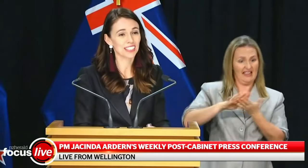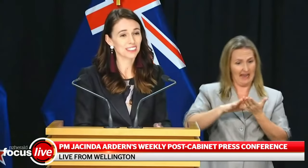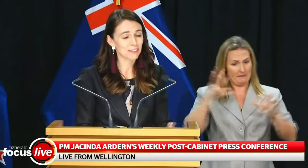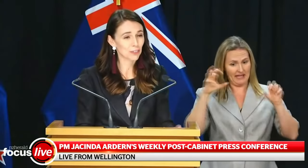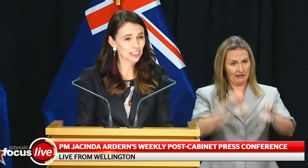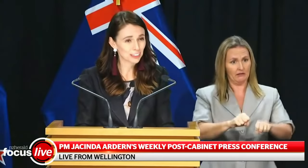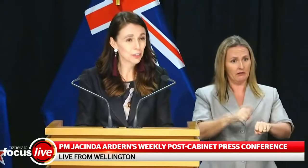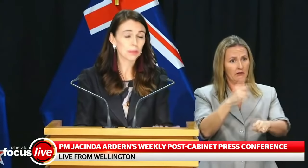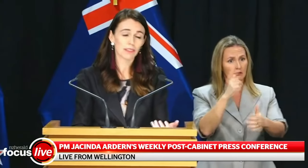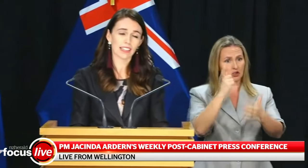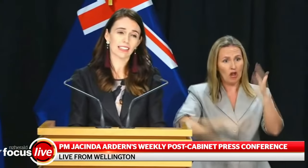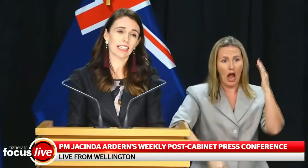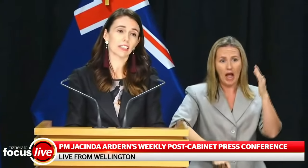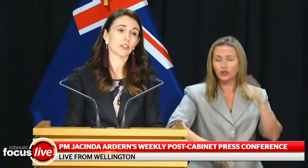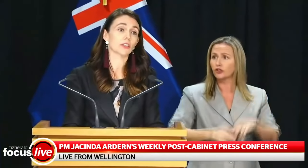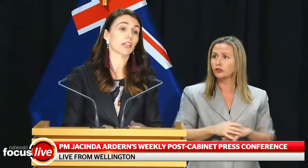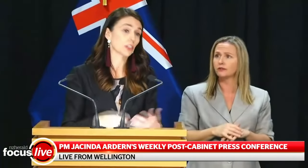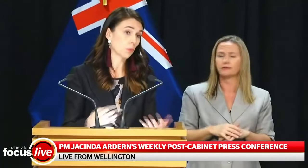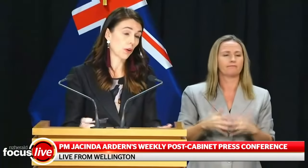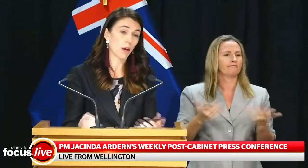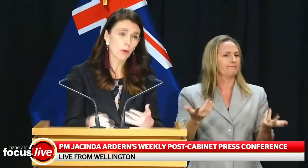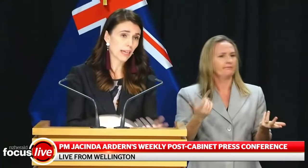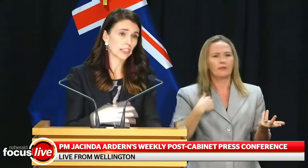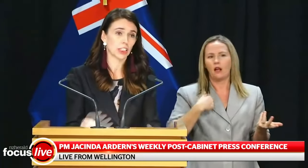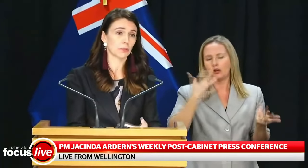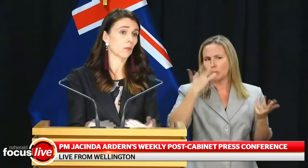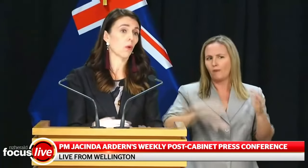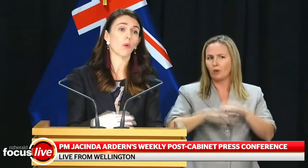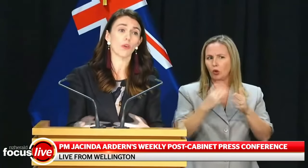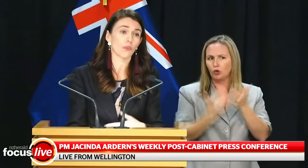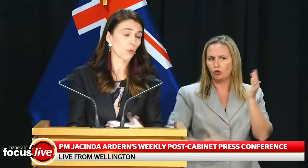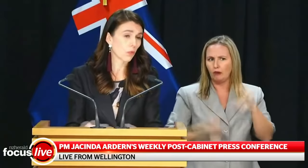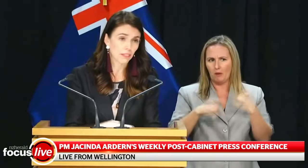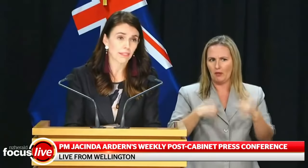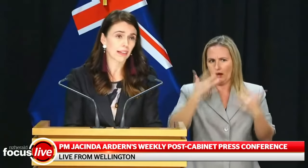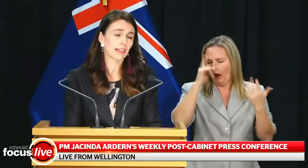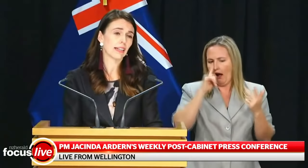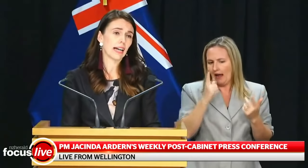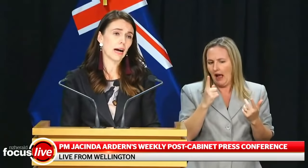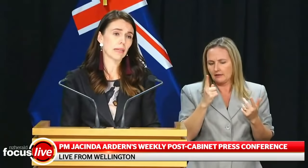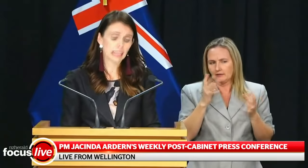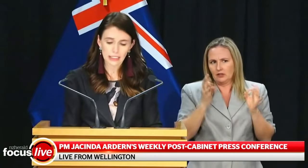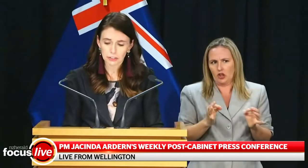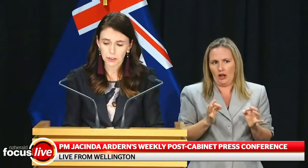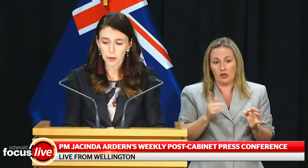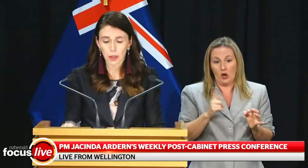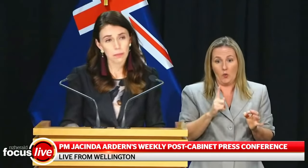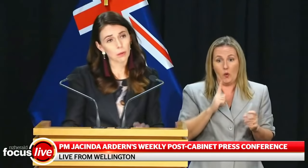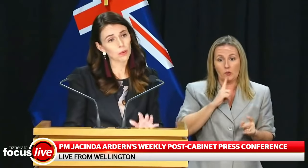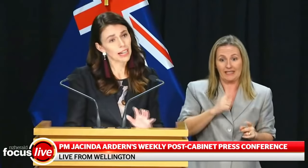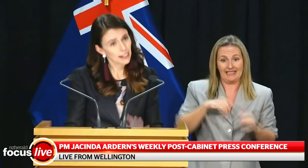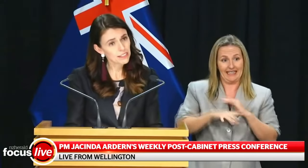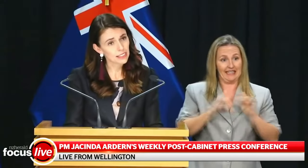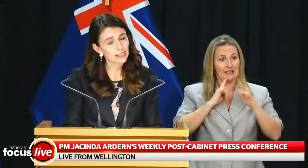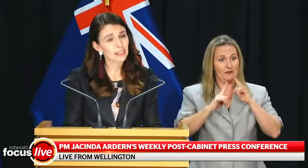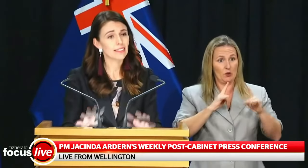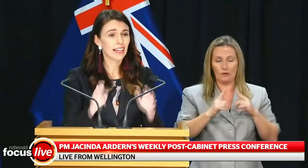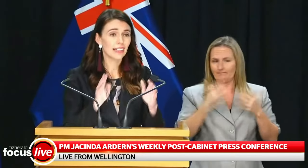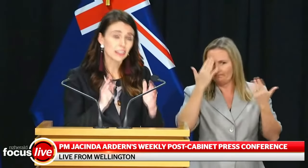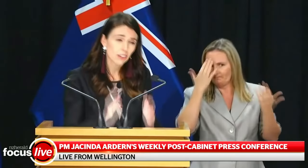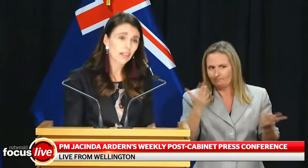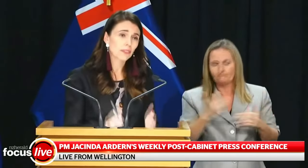transcript or seeing the full interview, but rather than excerpts, I won't make a judgment on what was or wasn't said in the interview. But what I have